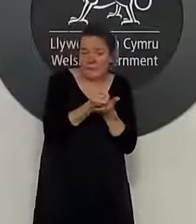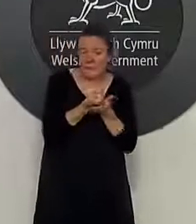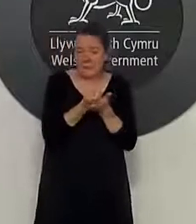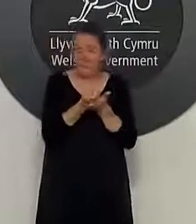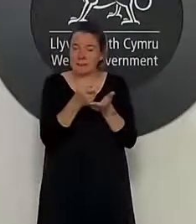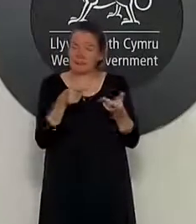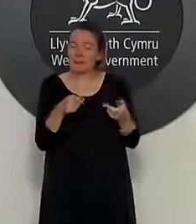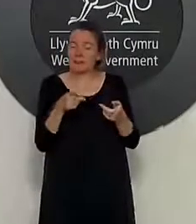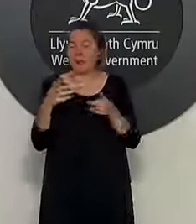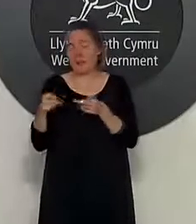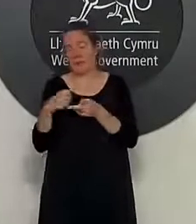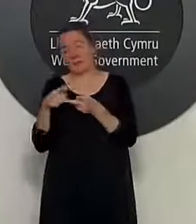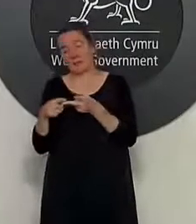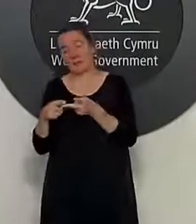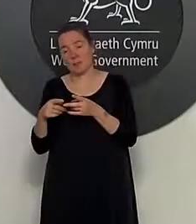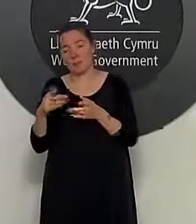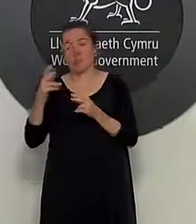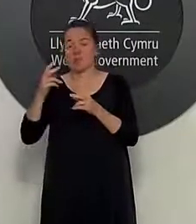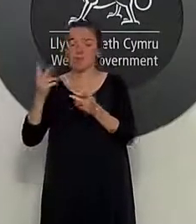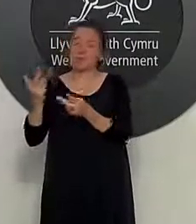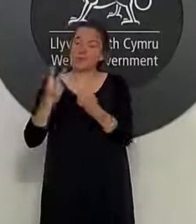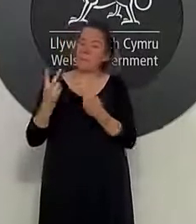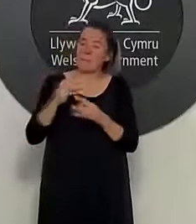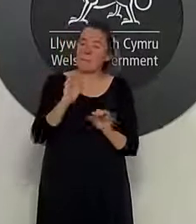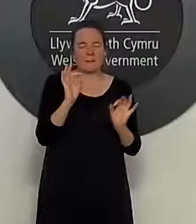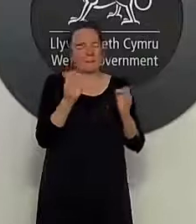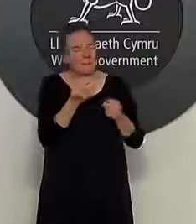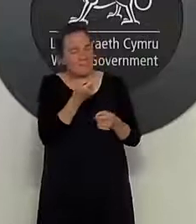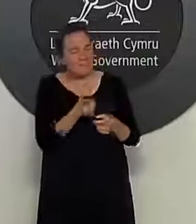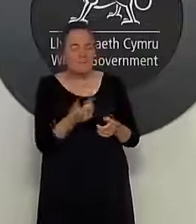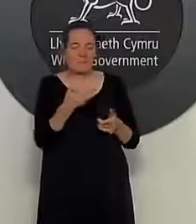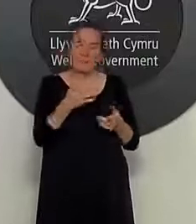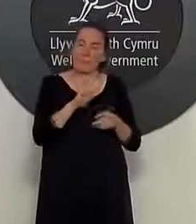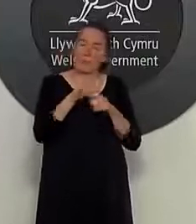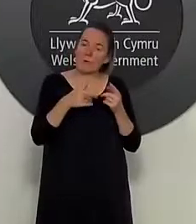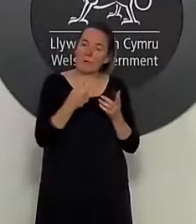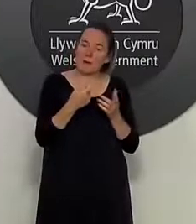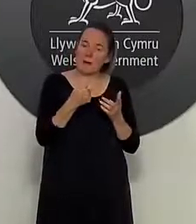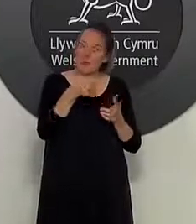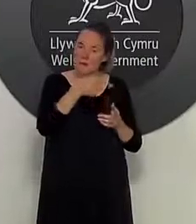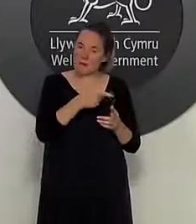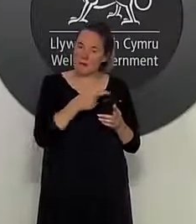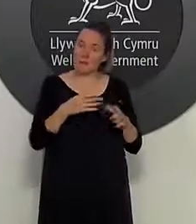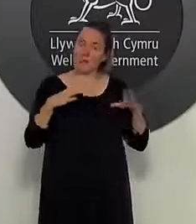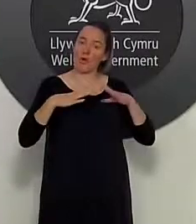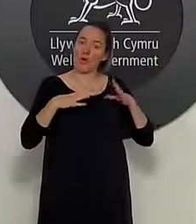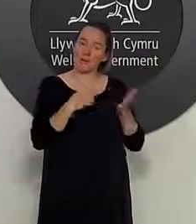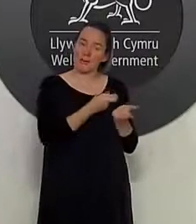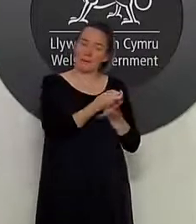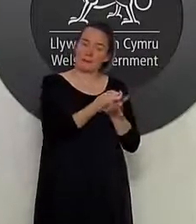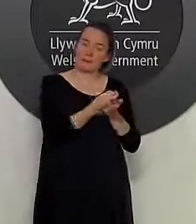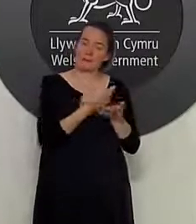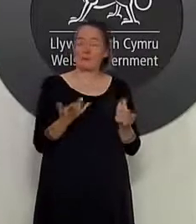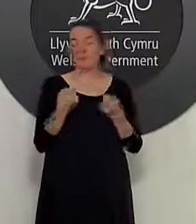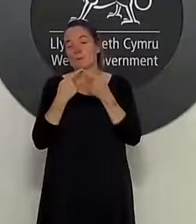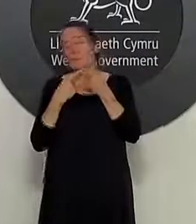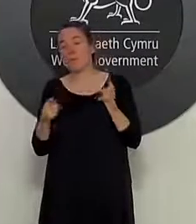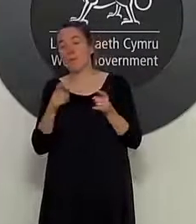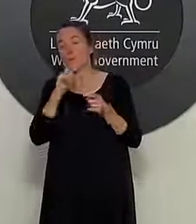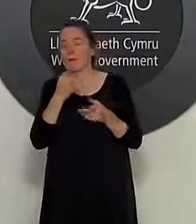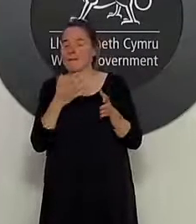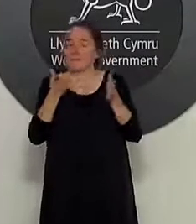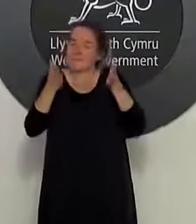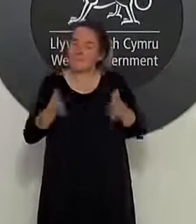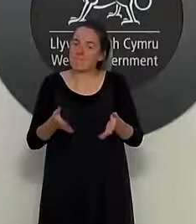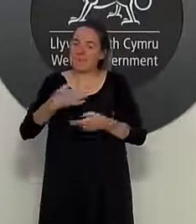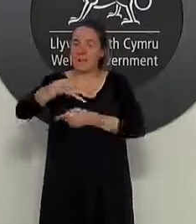but not currently for short-term holiday lets. We can therefore announce that we will be introducing a statutory licensing